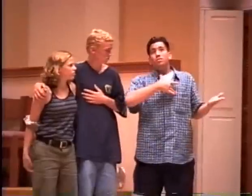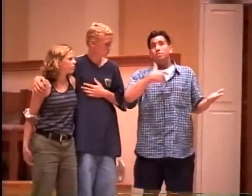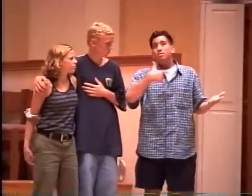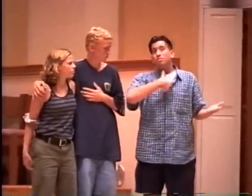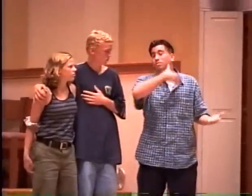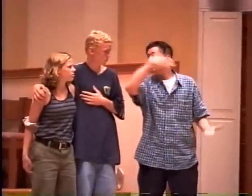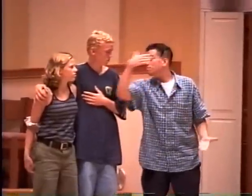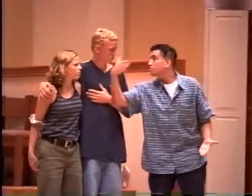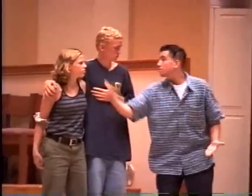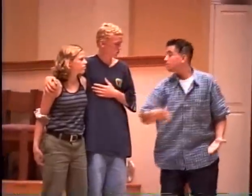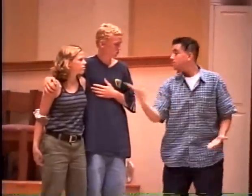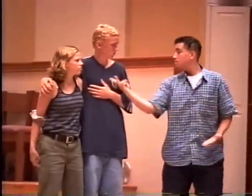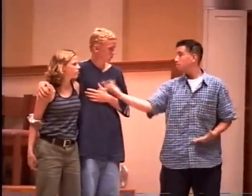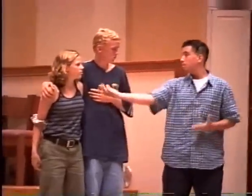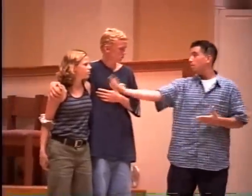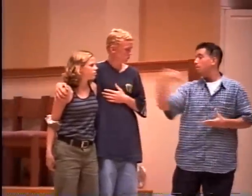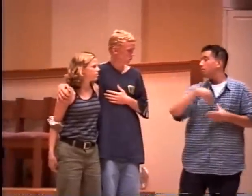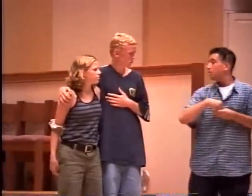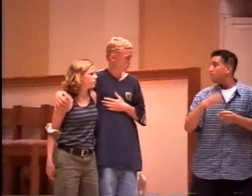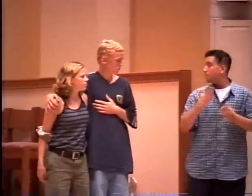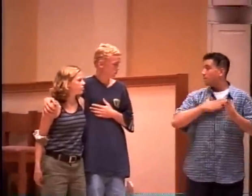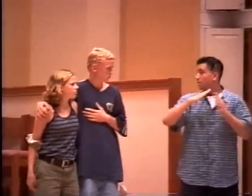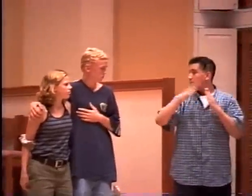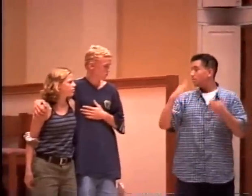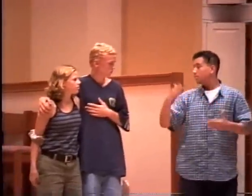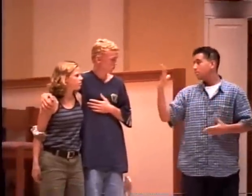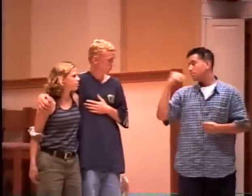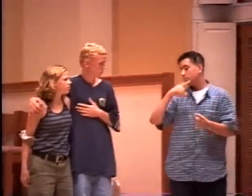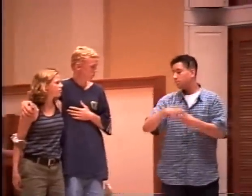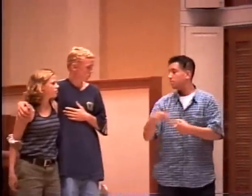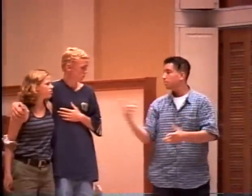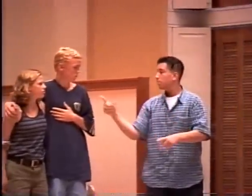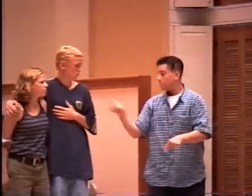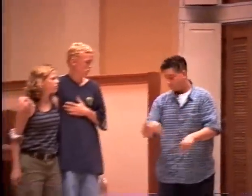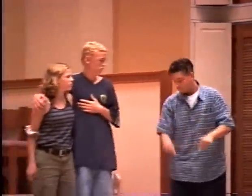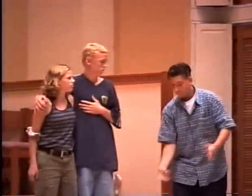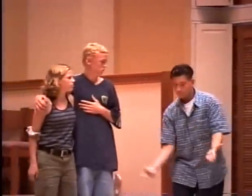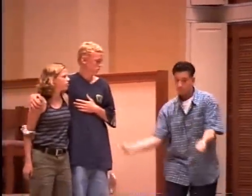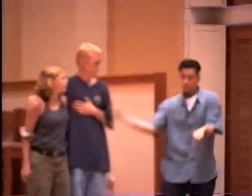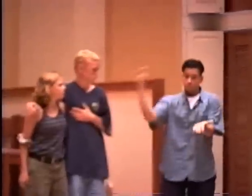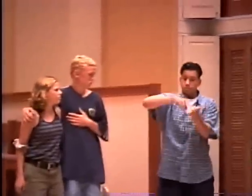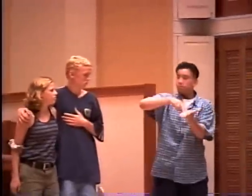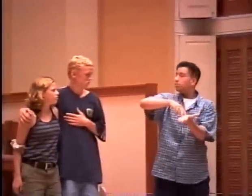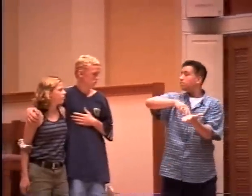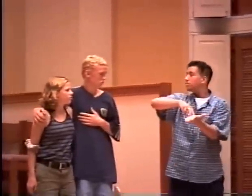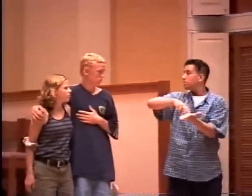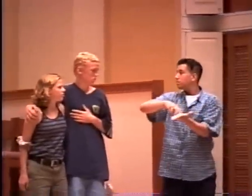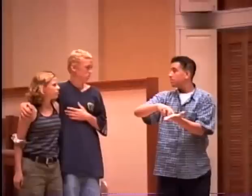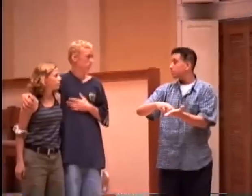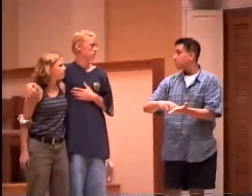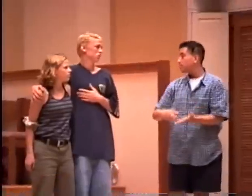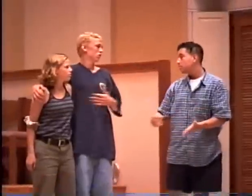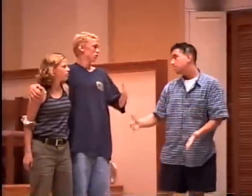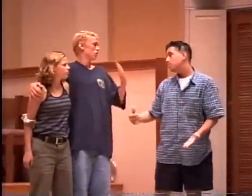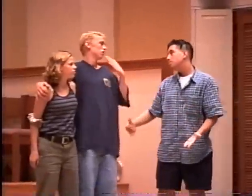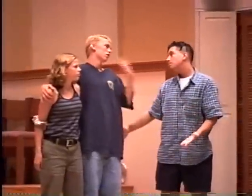But I feel like the Lord has touched me to help you guys, to invite you guys into my house. And to stay at this time all over again.